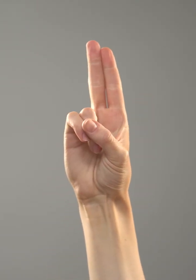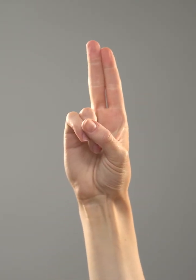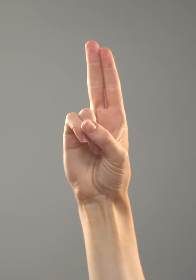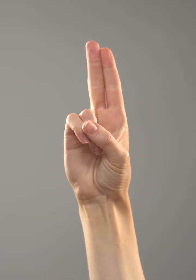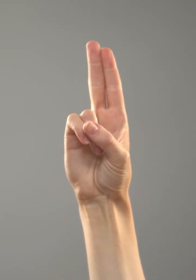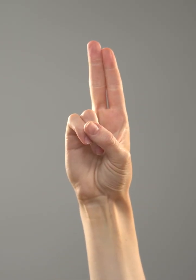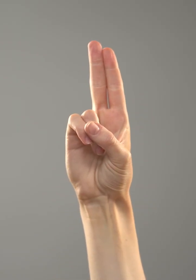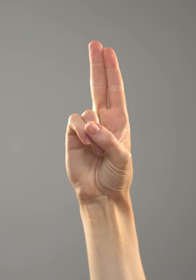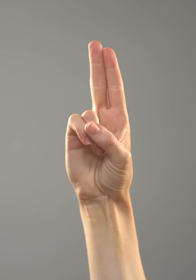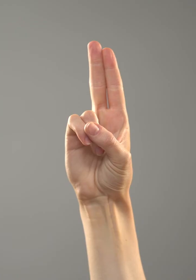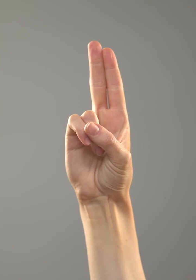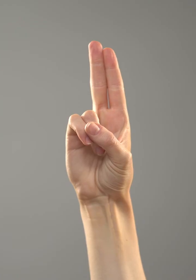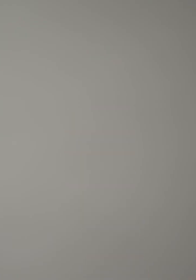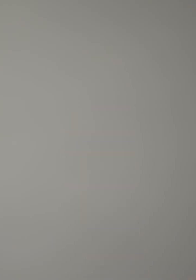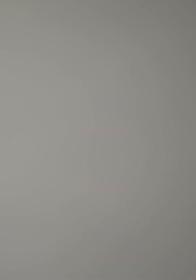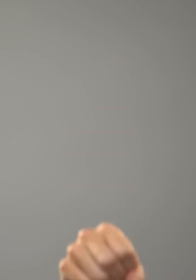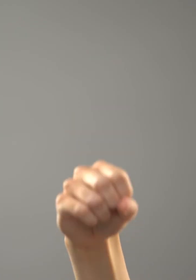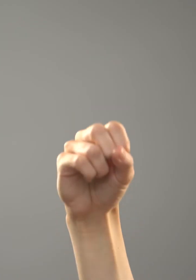U